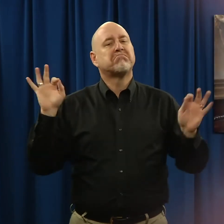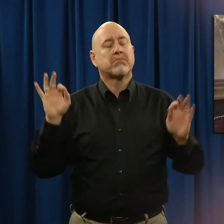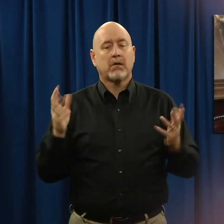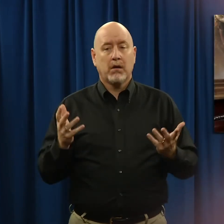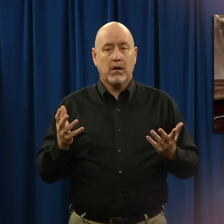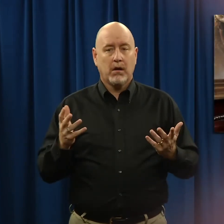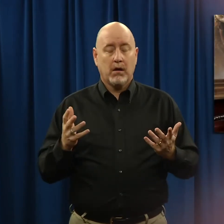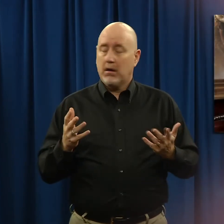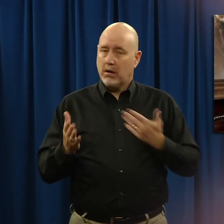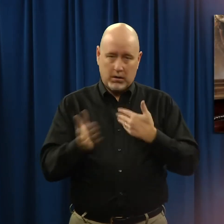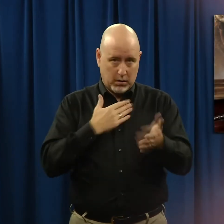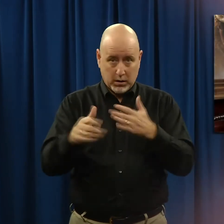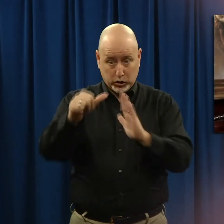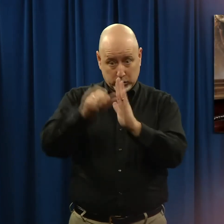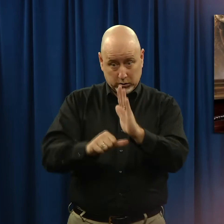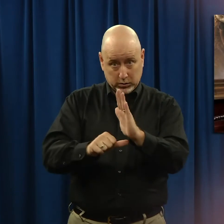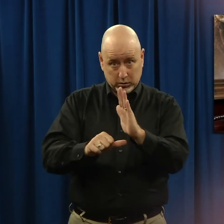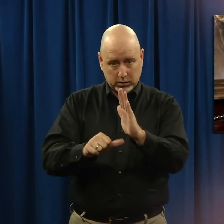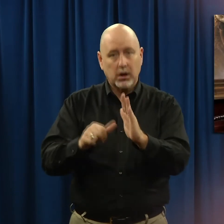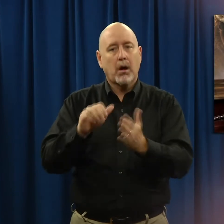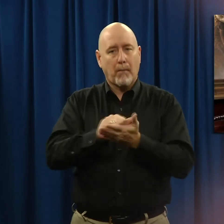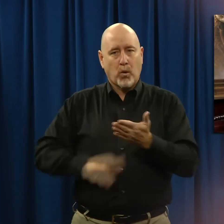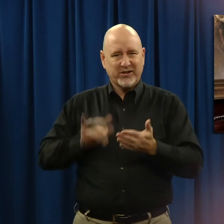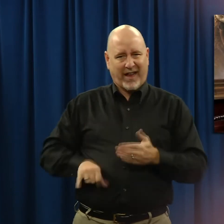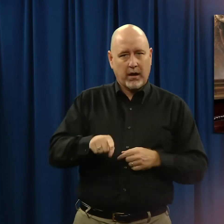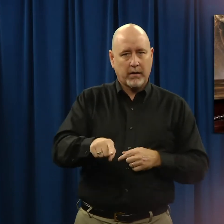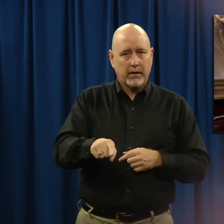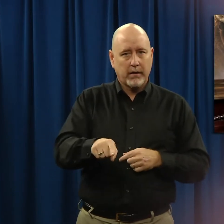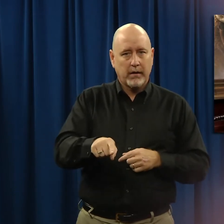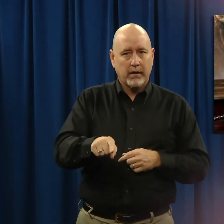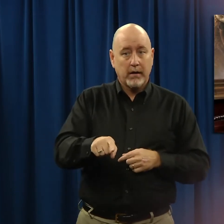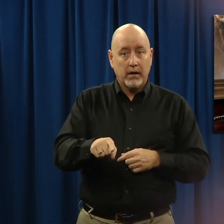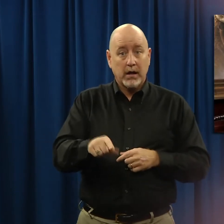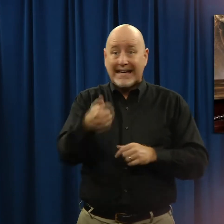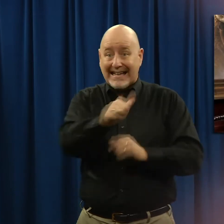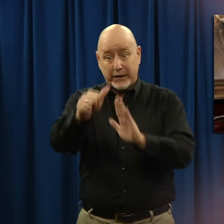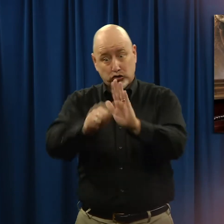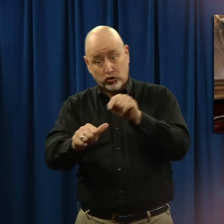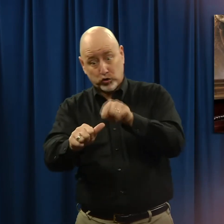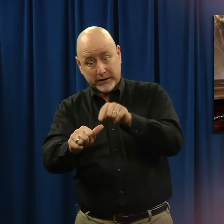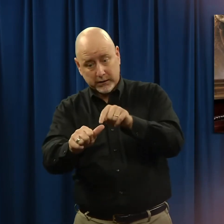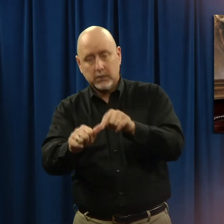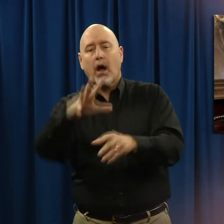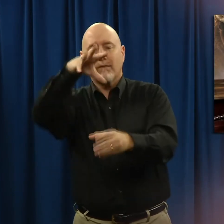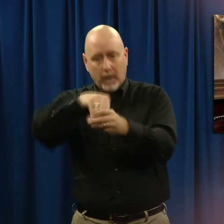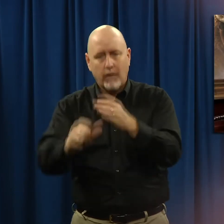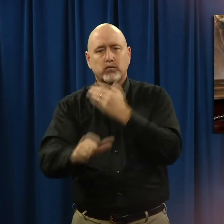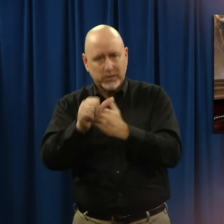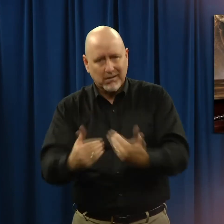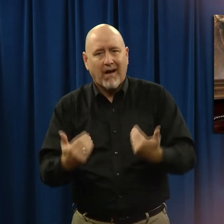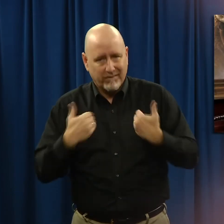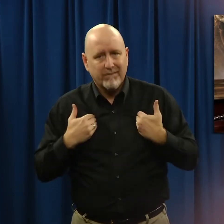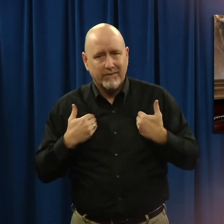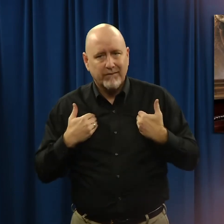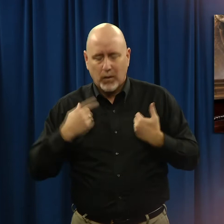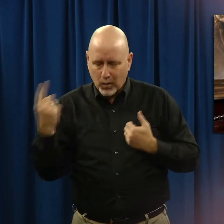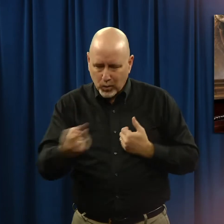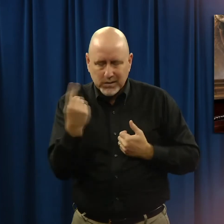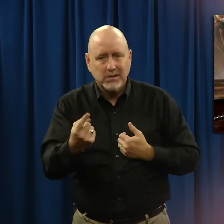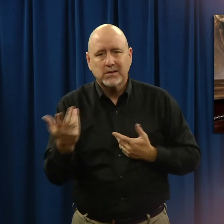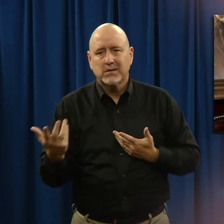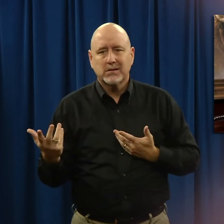look at it, abortion is a surgery. Anytime you have surgery, surgery has with it